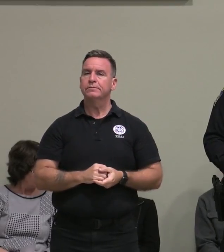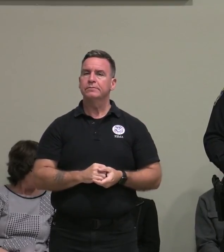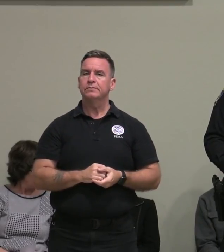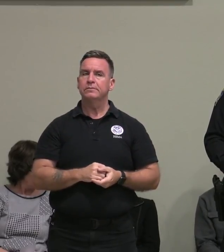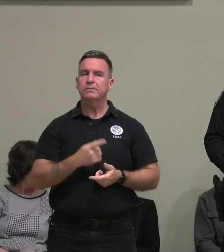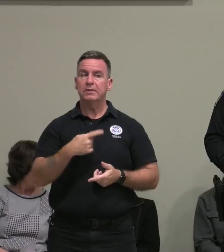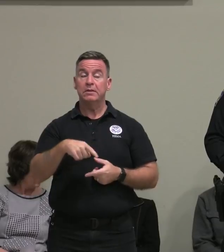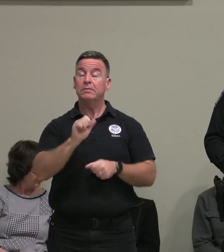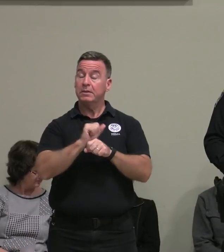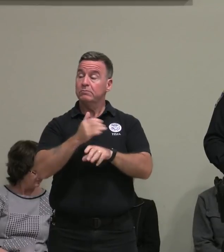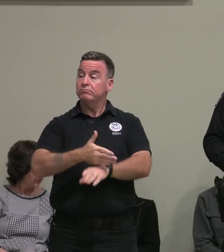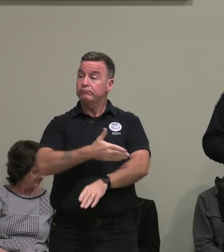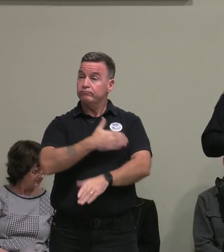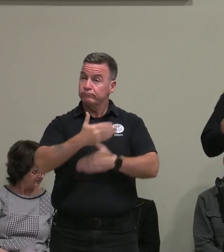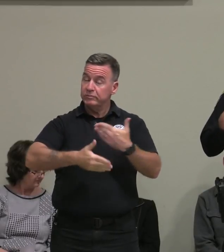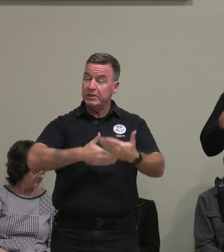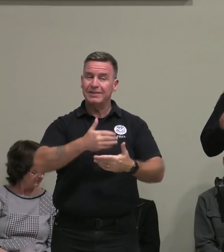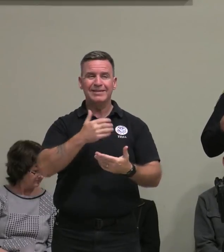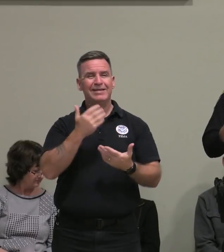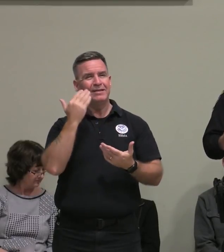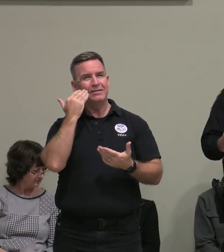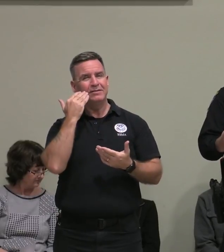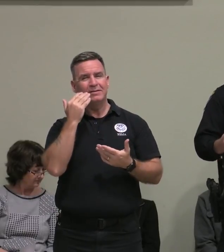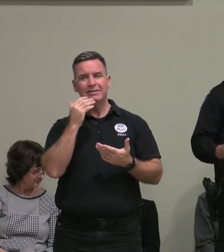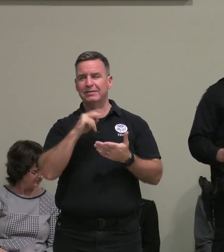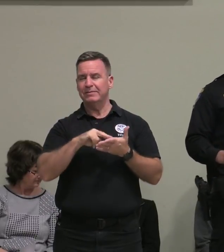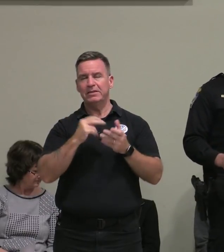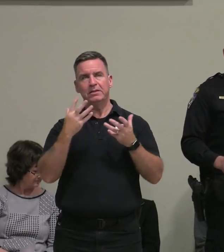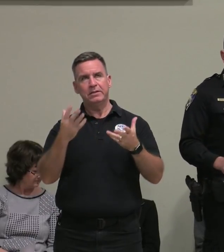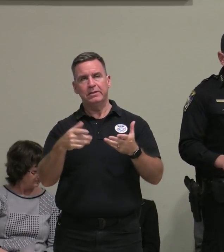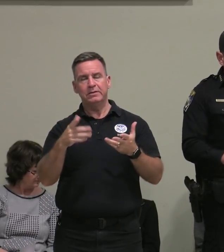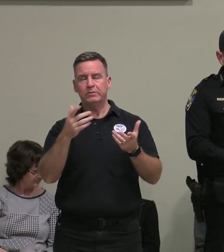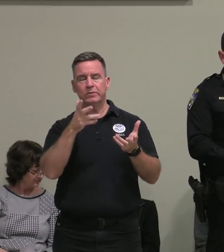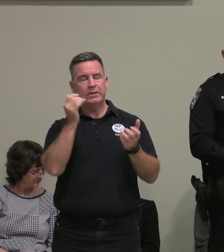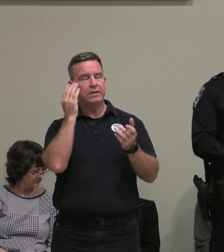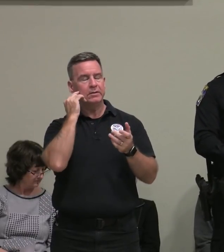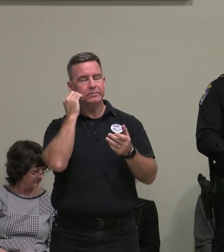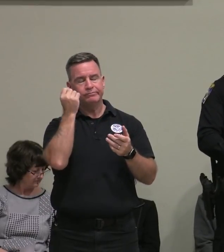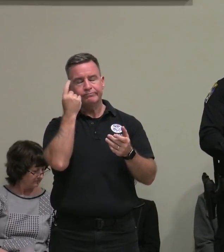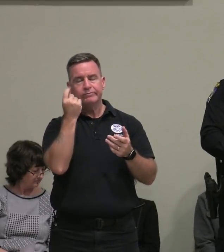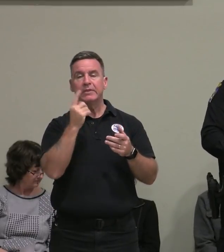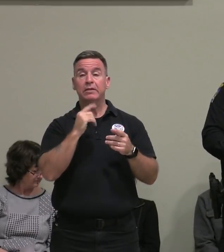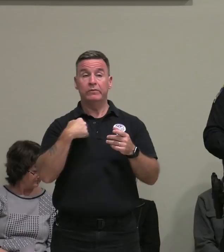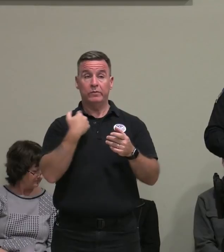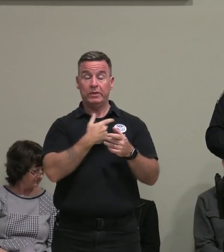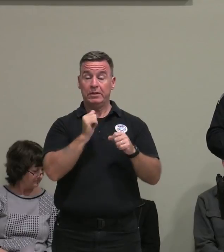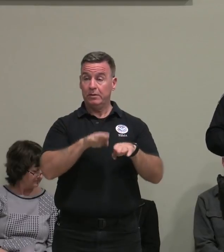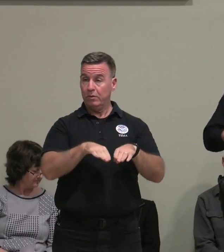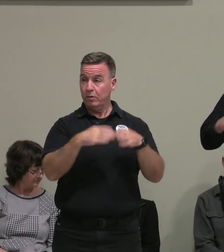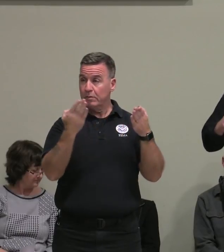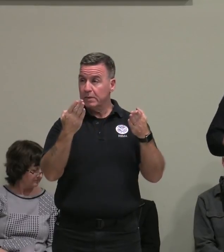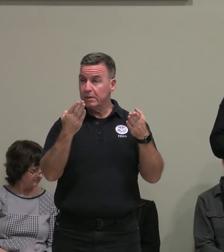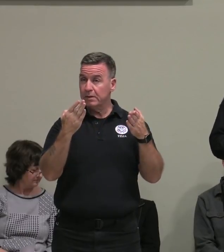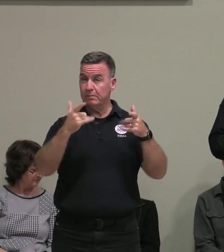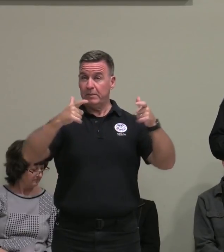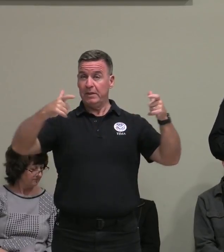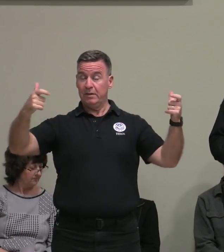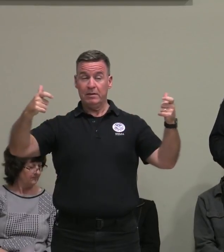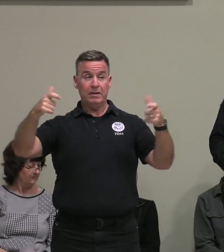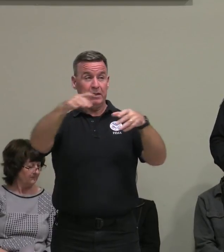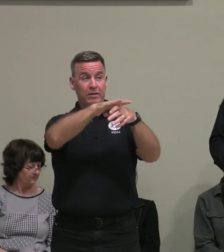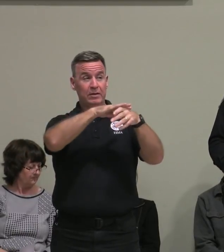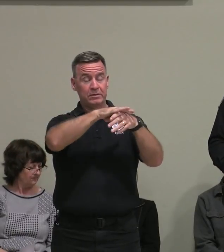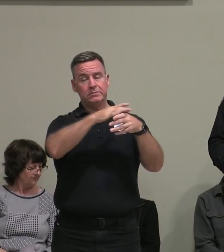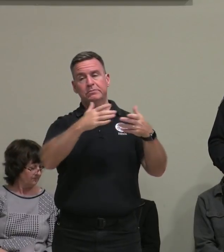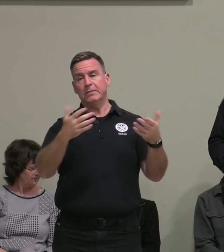They are making good progress. I know that doesn't mean much or it's not what you want to hear. If we can open larger chunks,